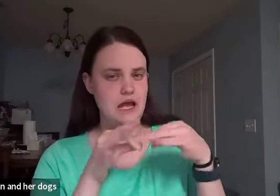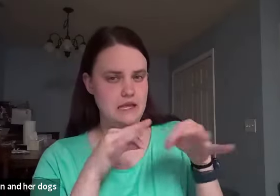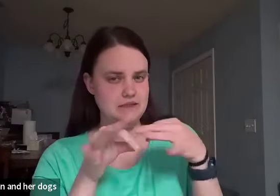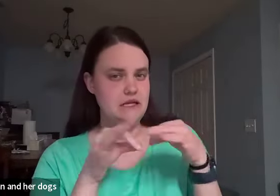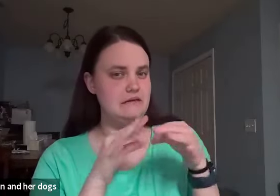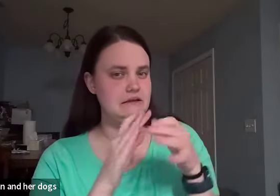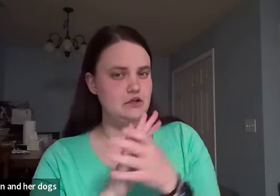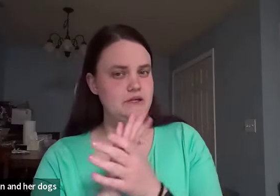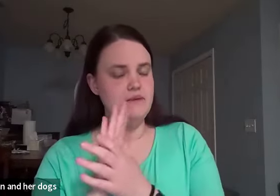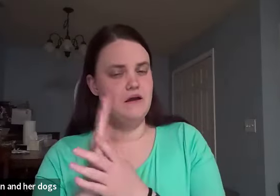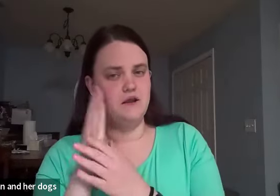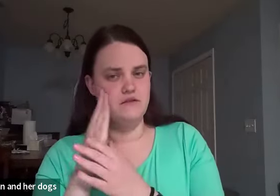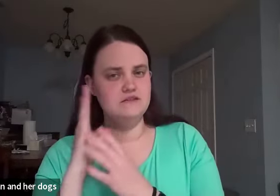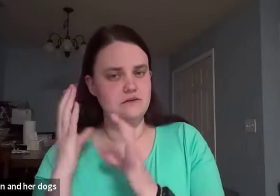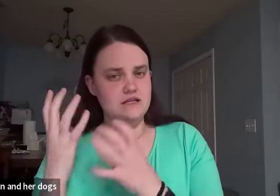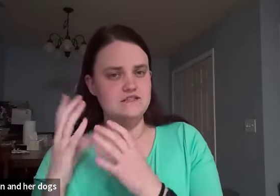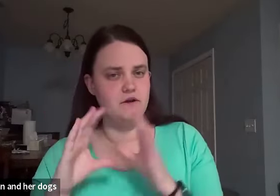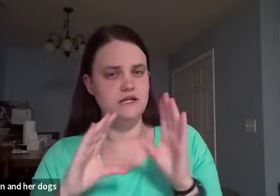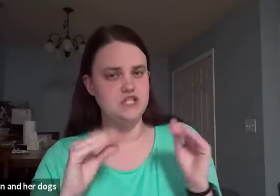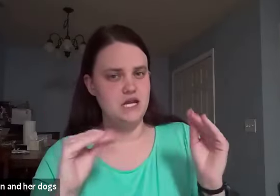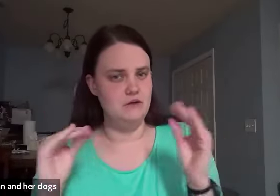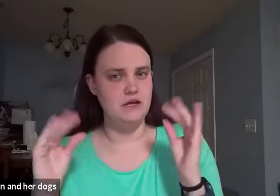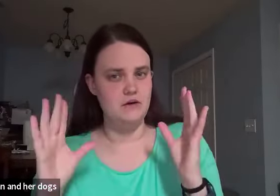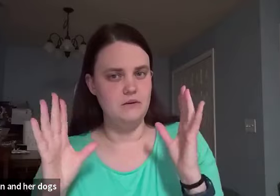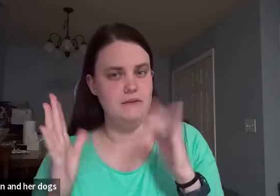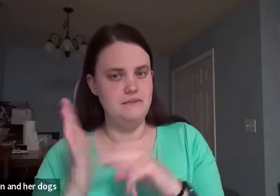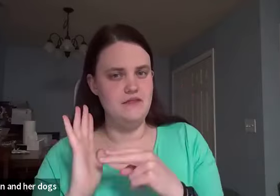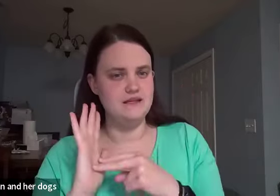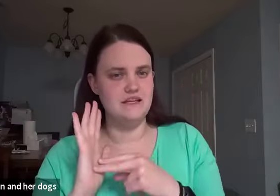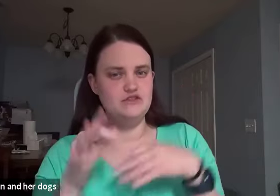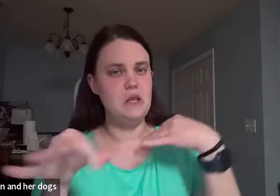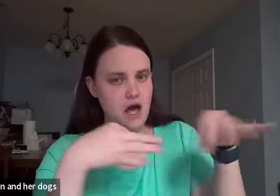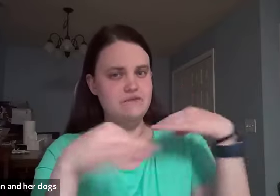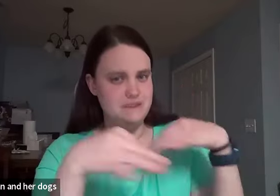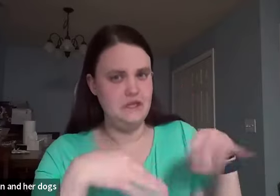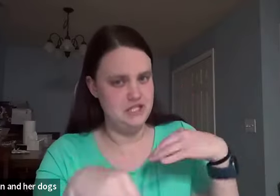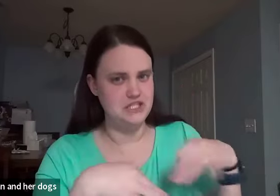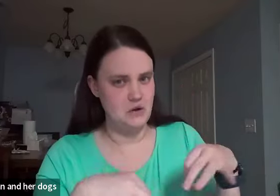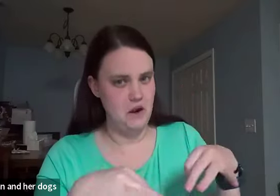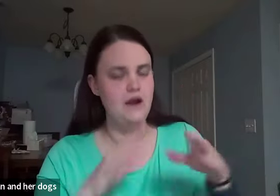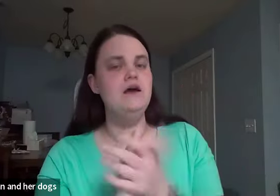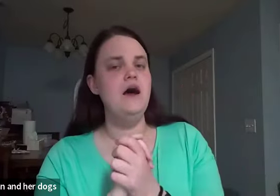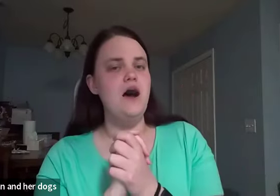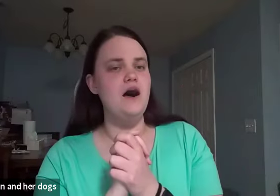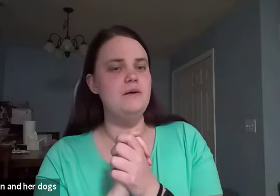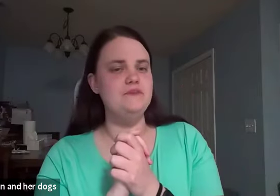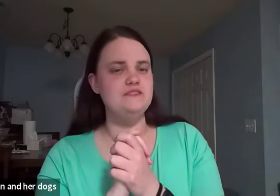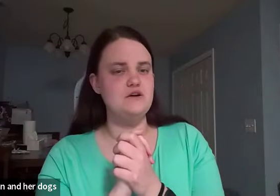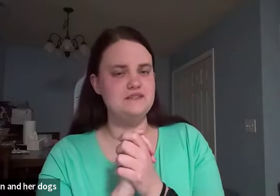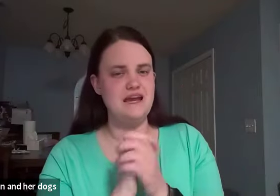to explain a little bit about, I know this class is very chatty right now. What I mean by that is like, there's a lot of explanations going on. And so that's